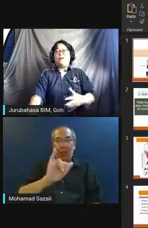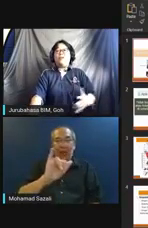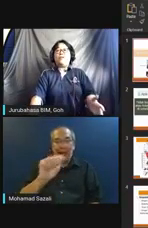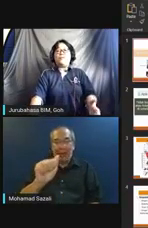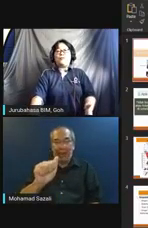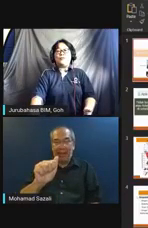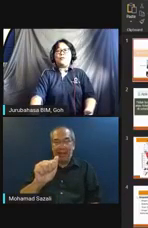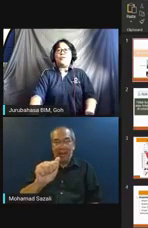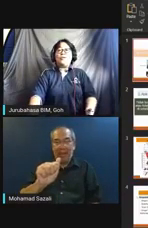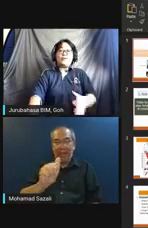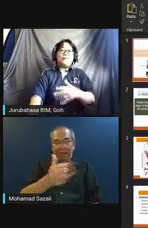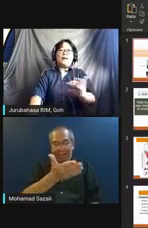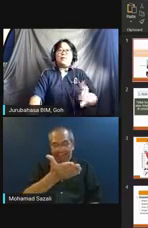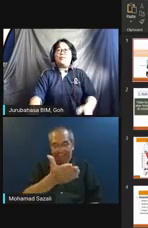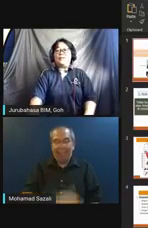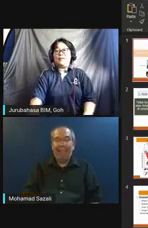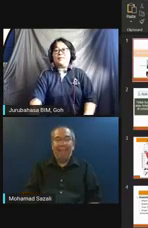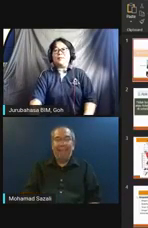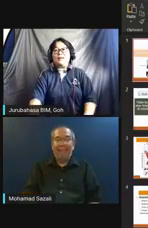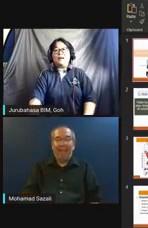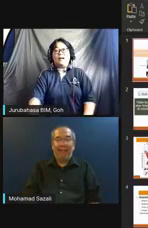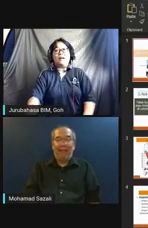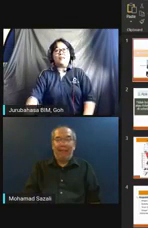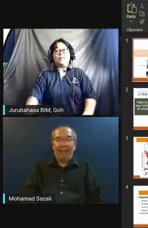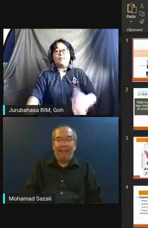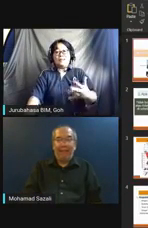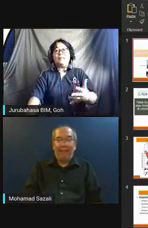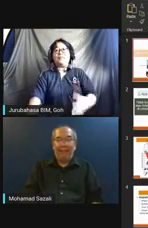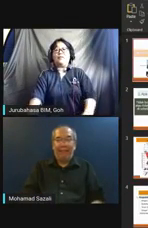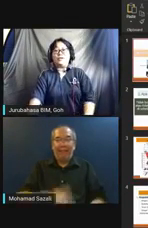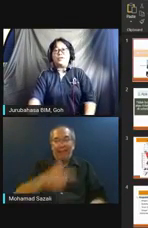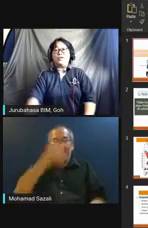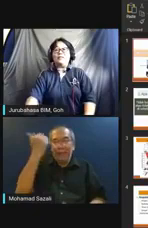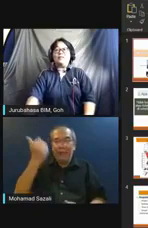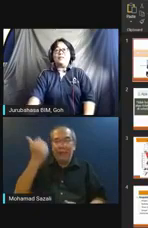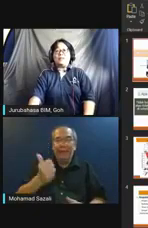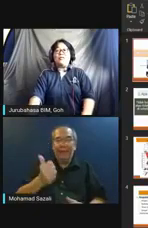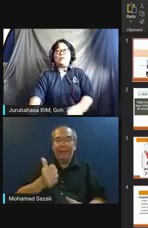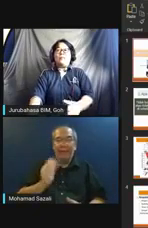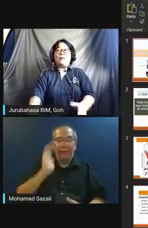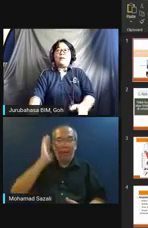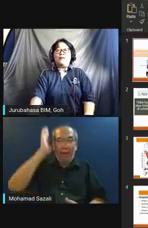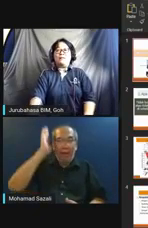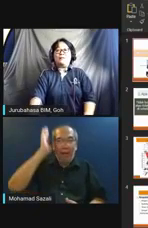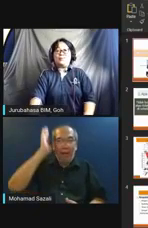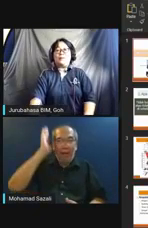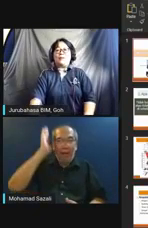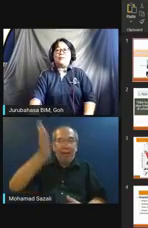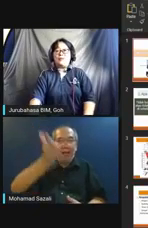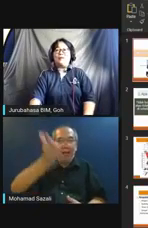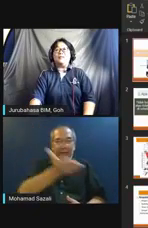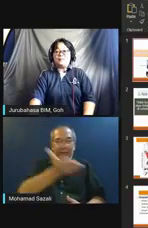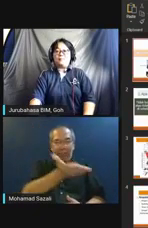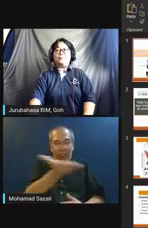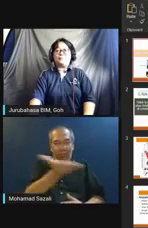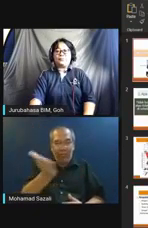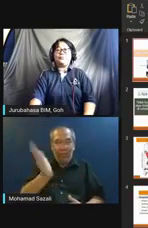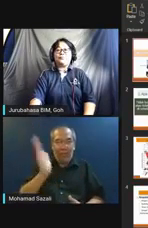means that all of you or even other audience are actually leaders of the future in your respective